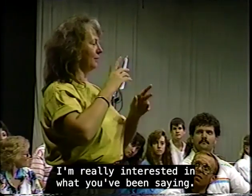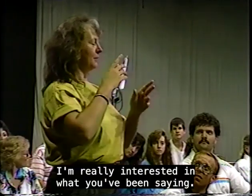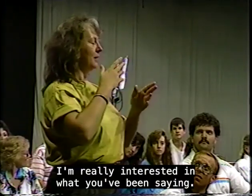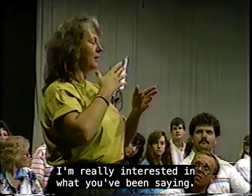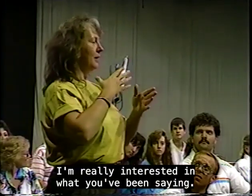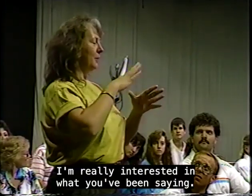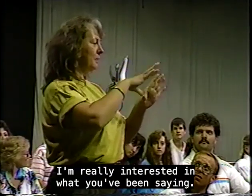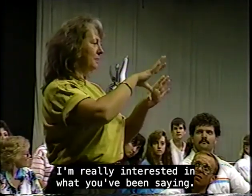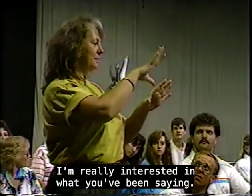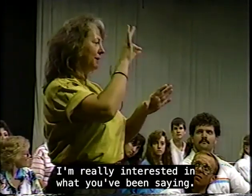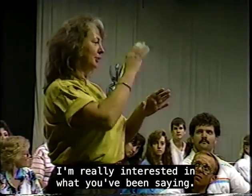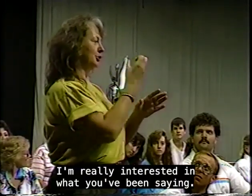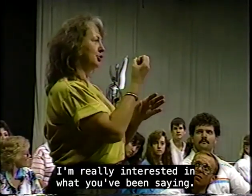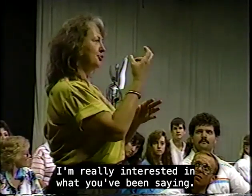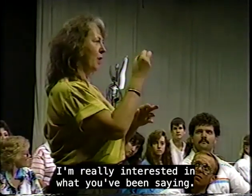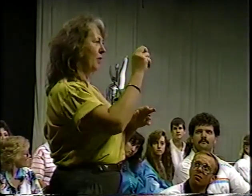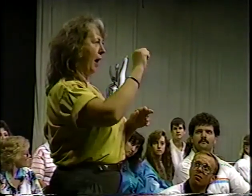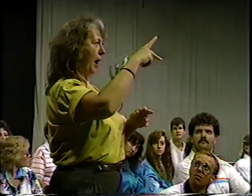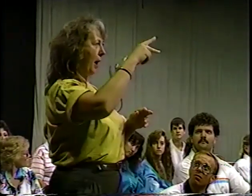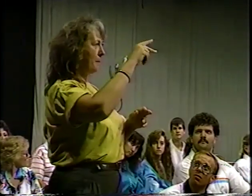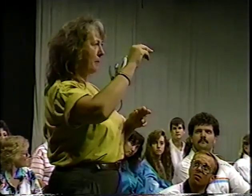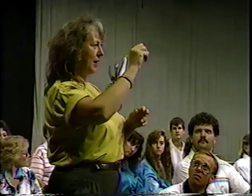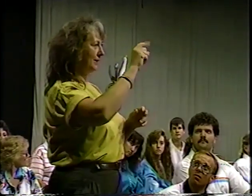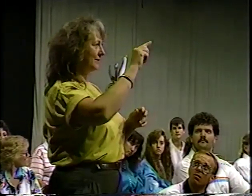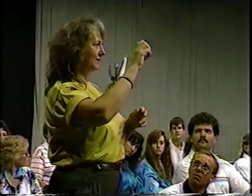I'm really interested in what you've been saying.